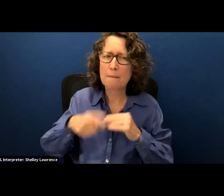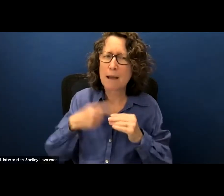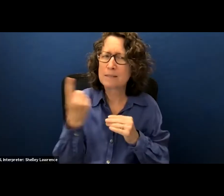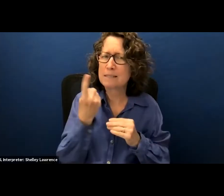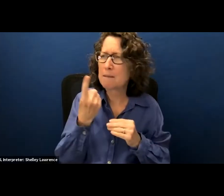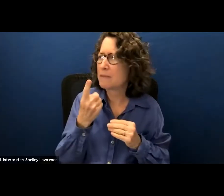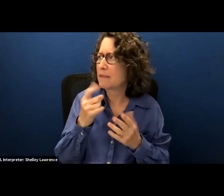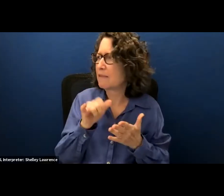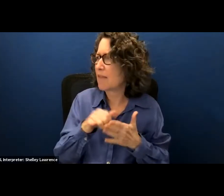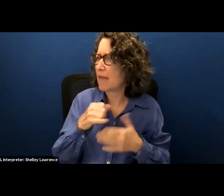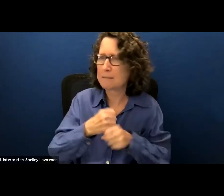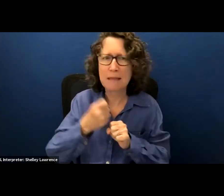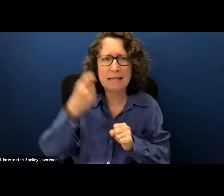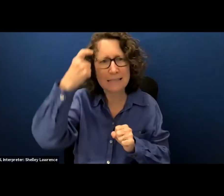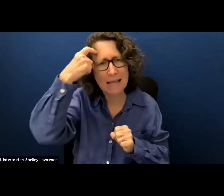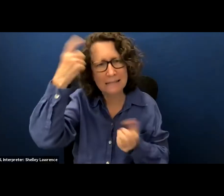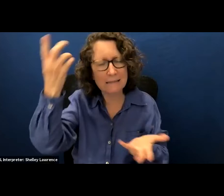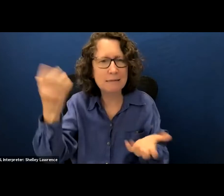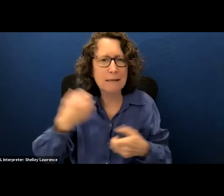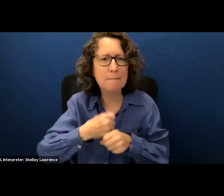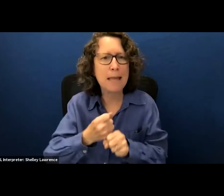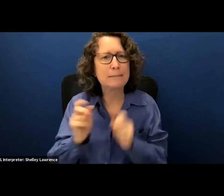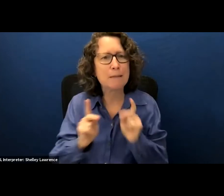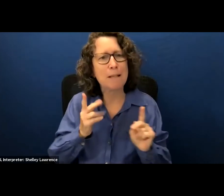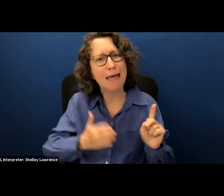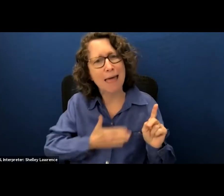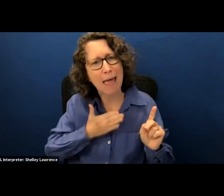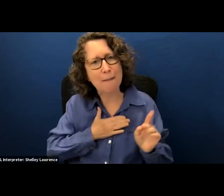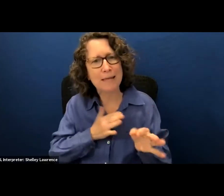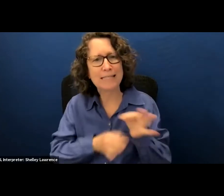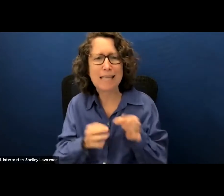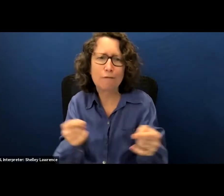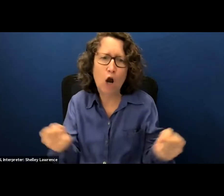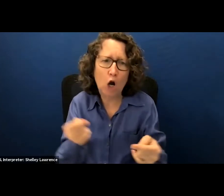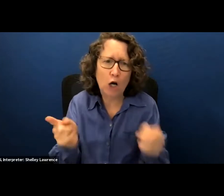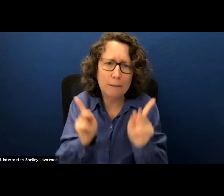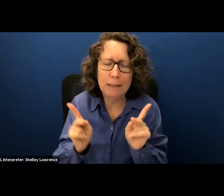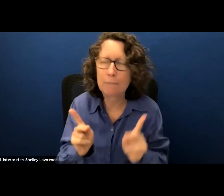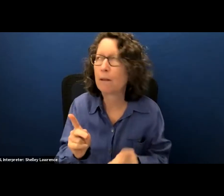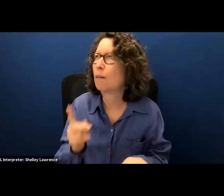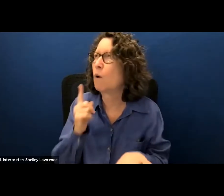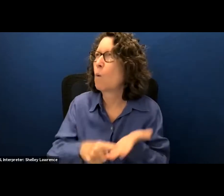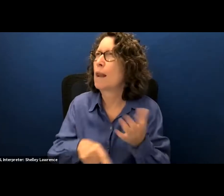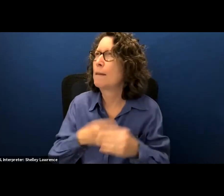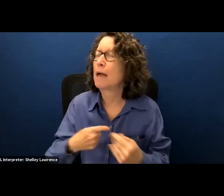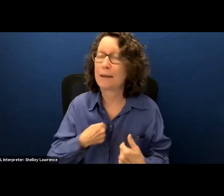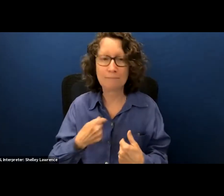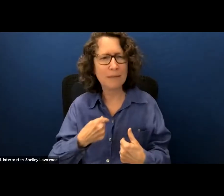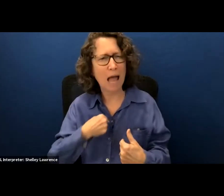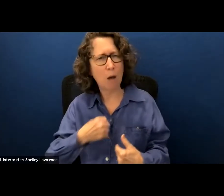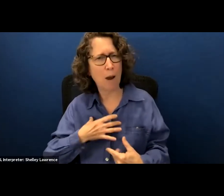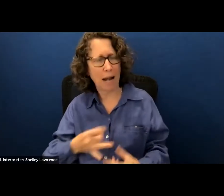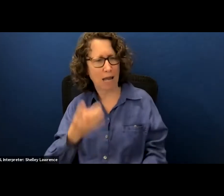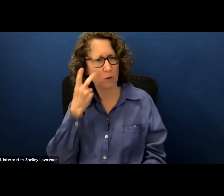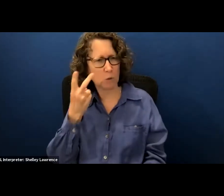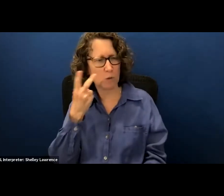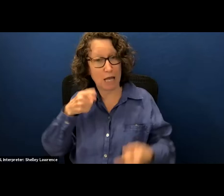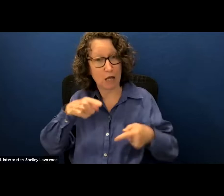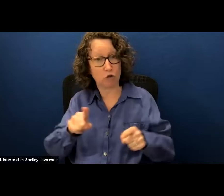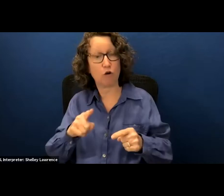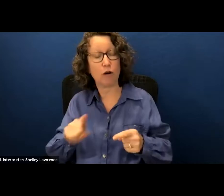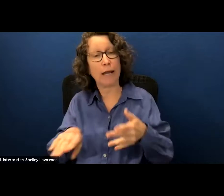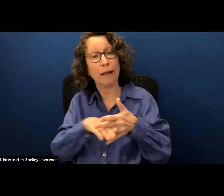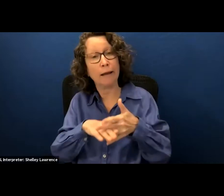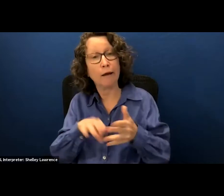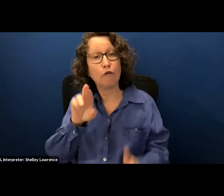something that makes sense and will make people happy instead of hurting people? What about I would like to see that during